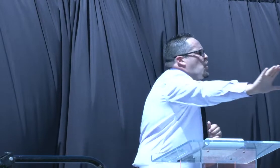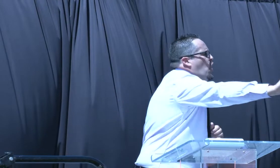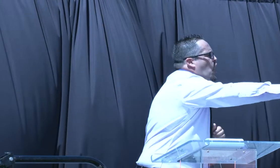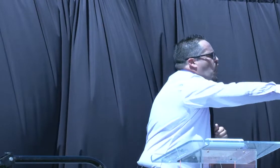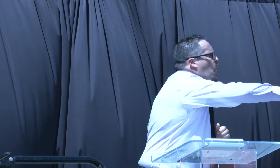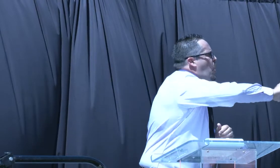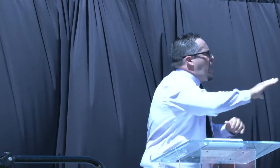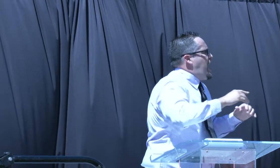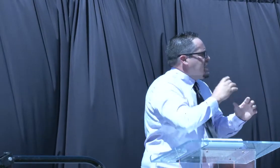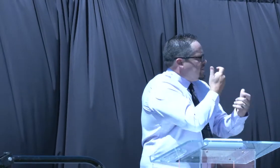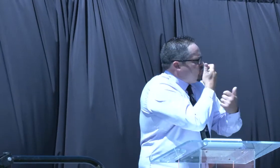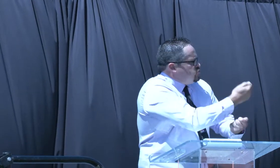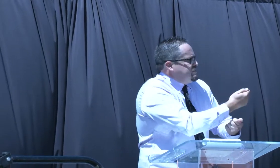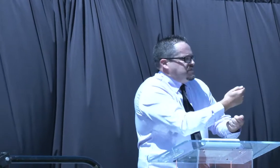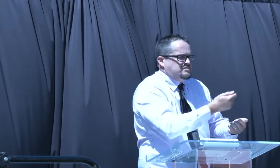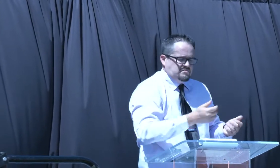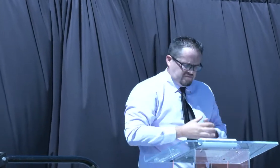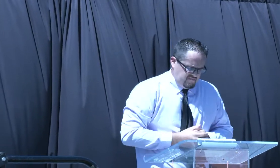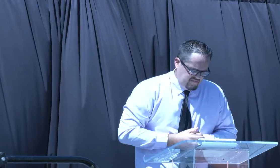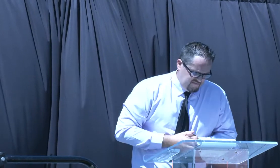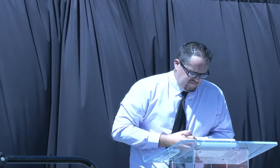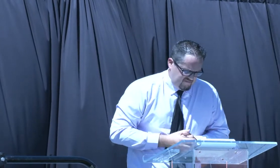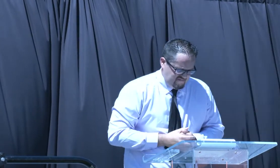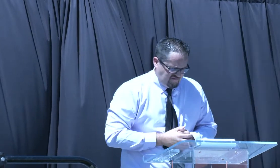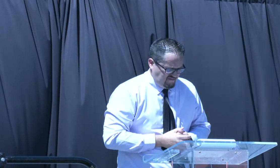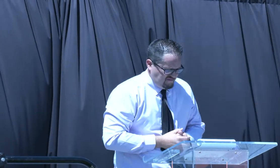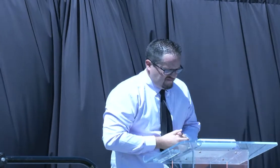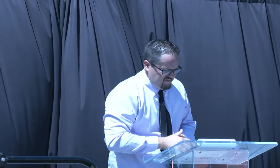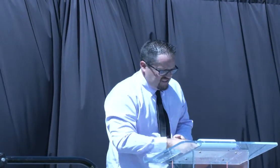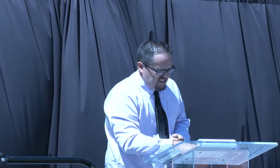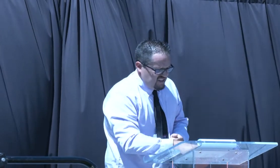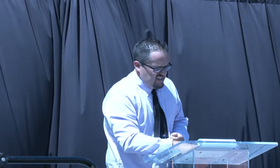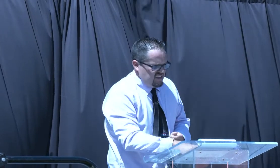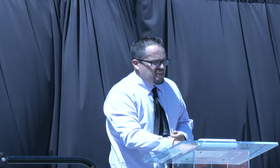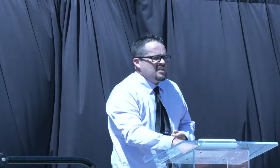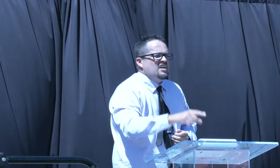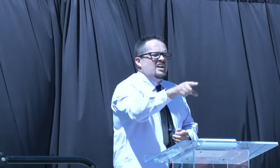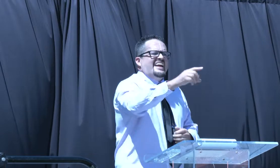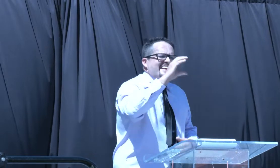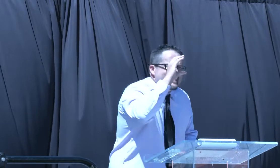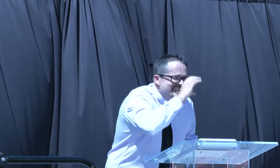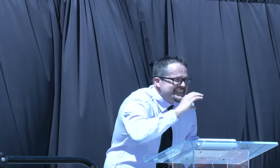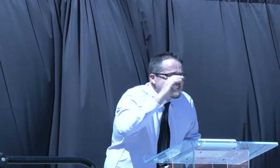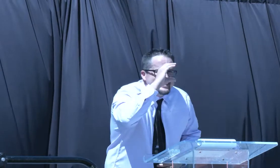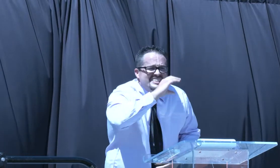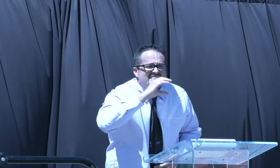you find something that piques your interest.